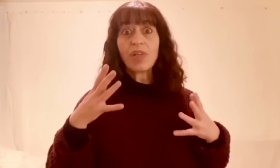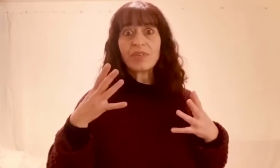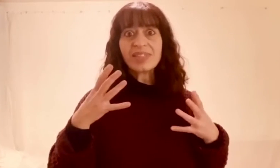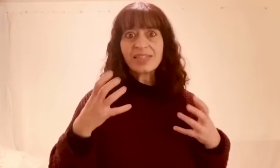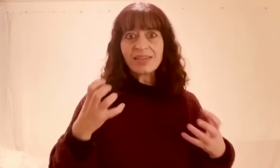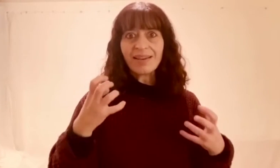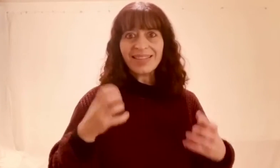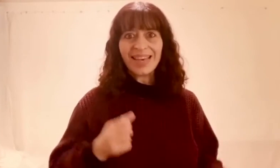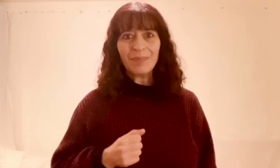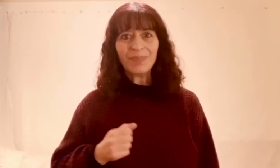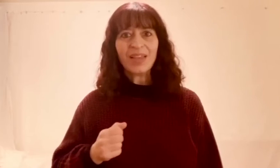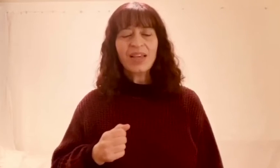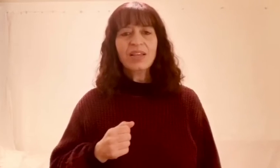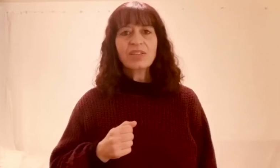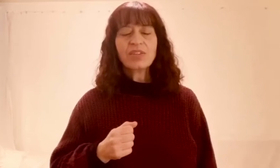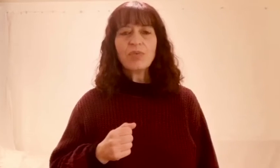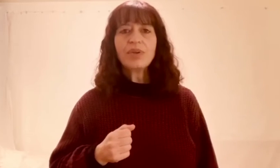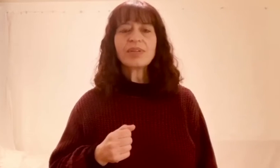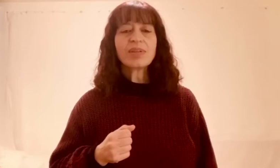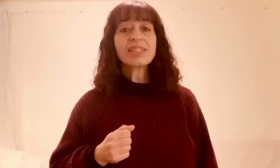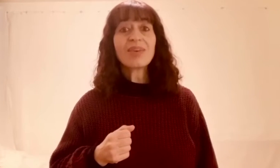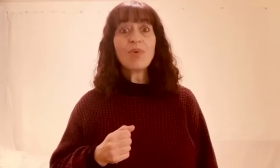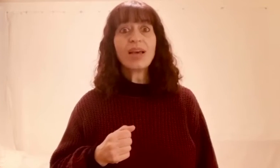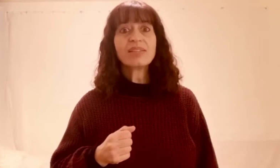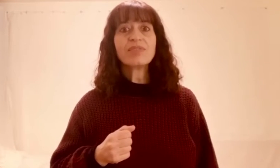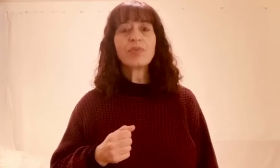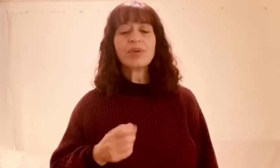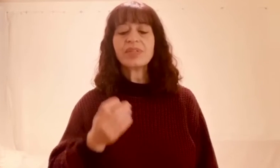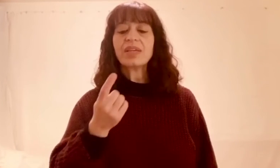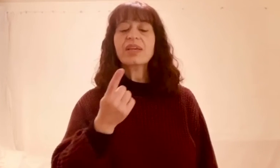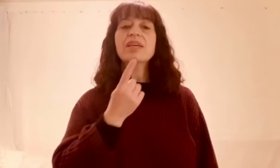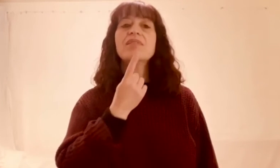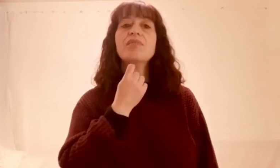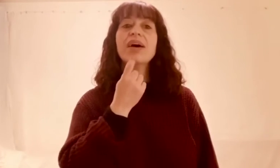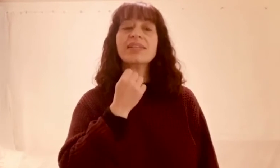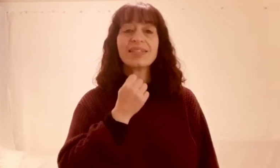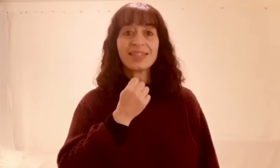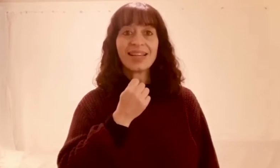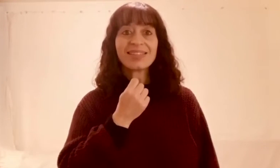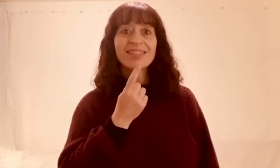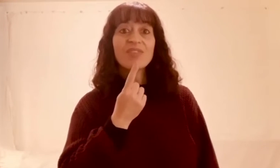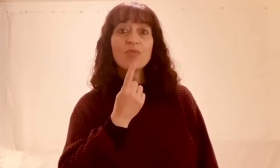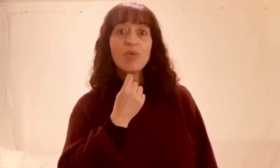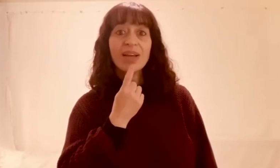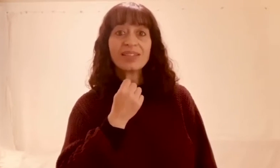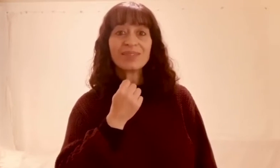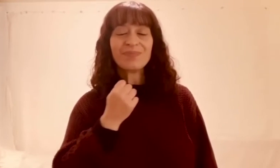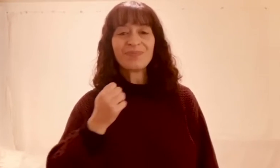it's a sign name. So Rosie, I'm going to say red for Rosie. Red, that's red.